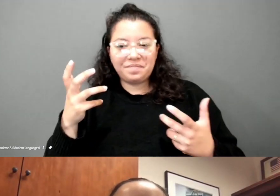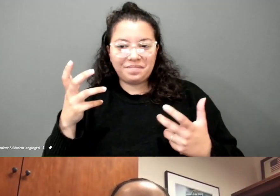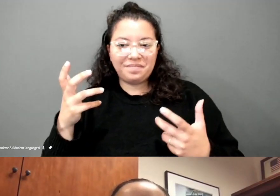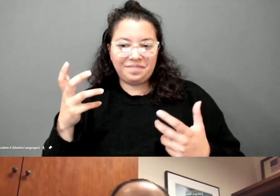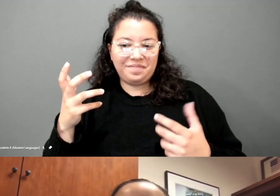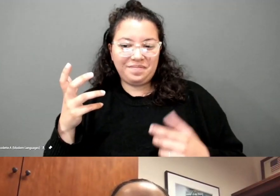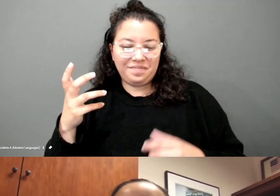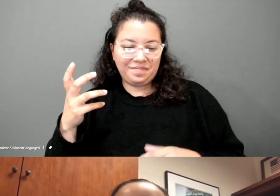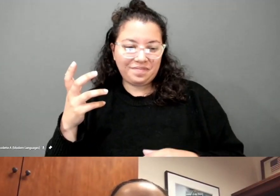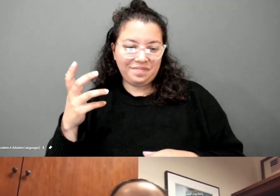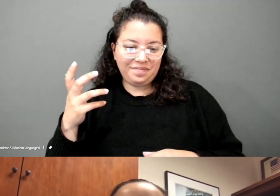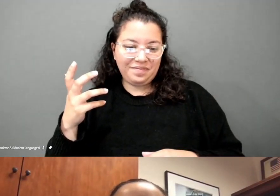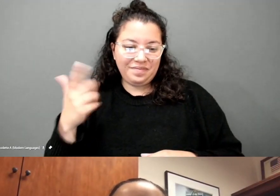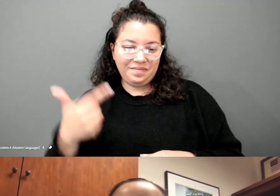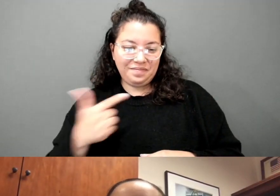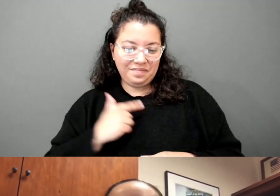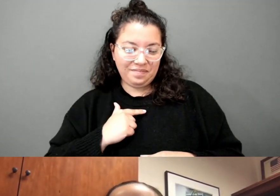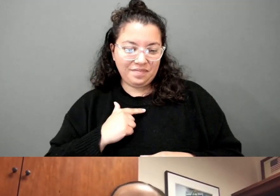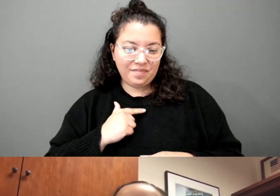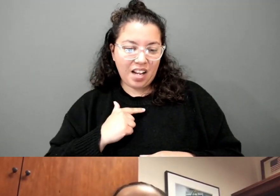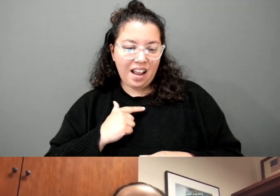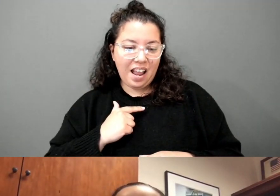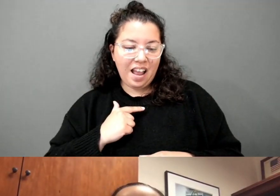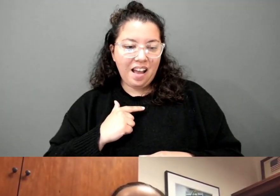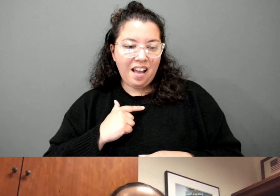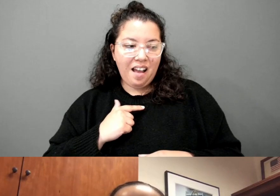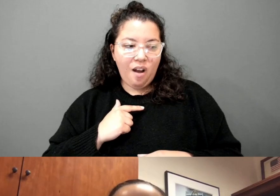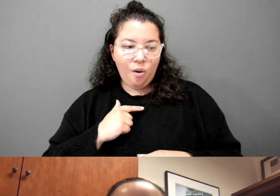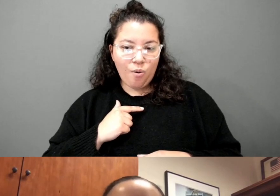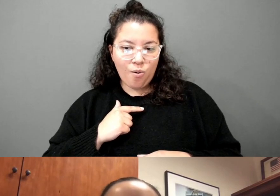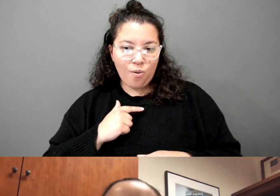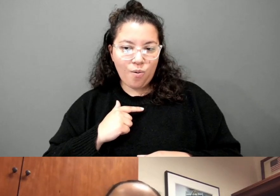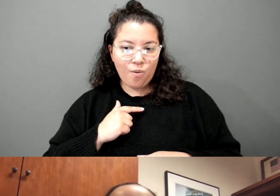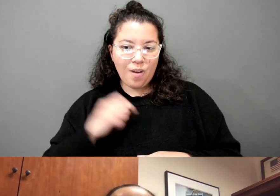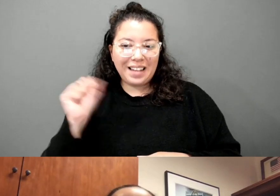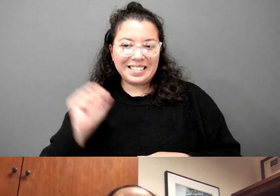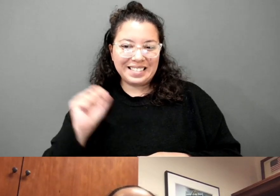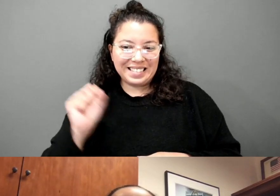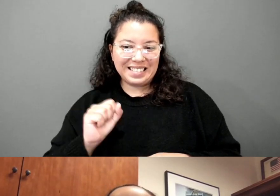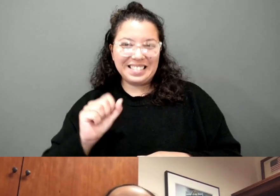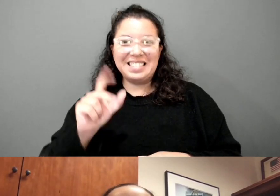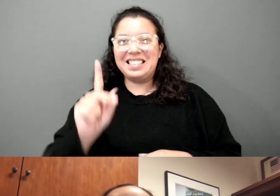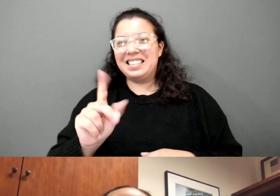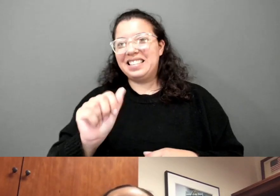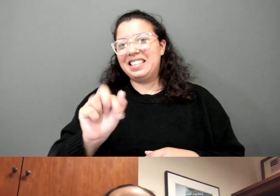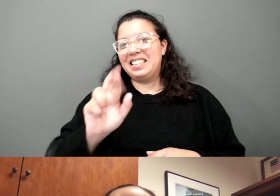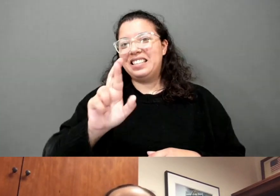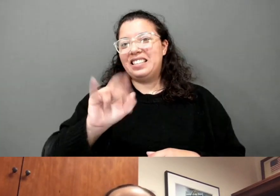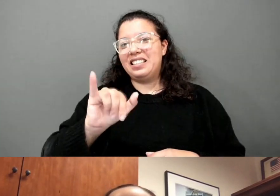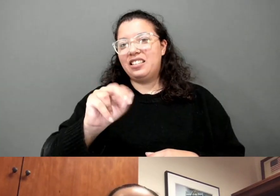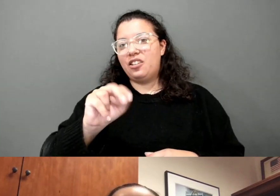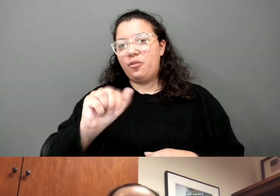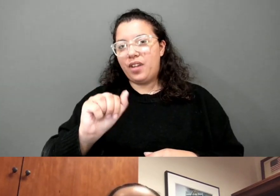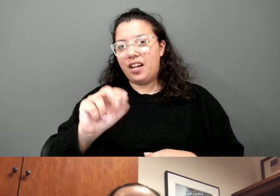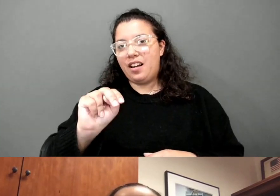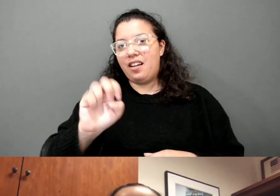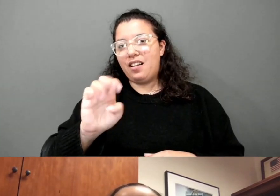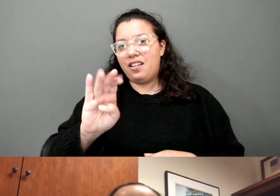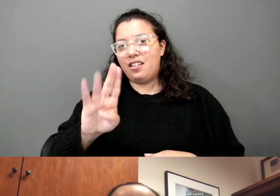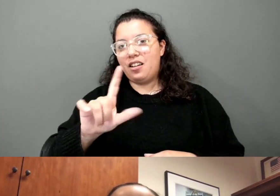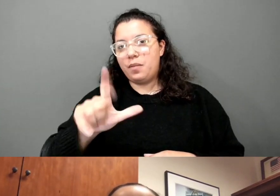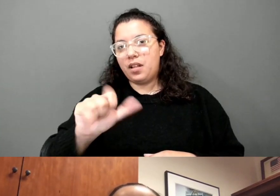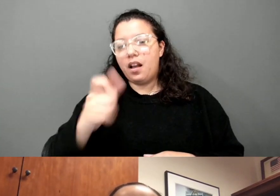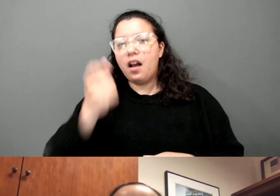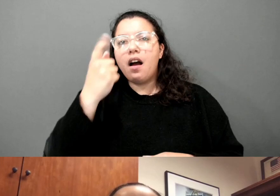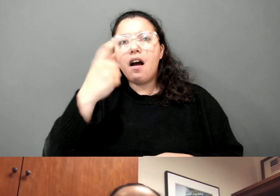probably. Oh gosh, yeah, probably the Karina Nebula. The detail there. I mean, there's detail in all the images, like I said